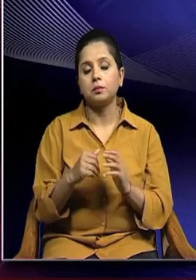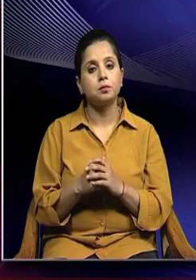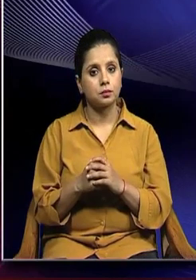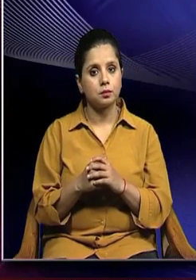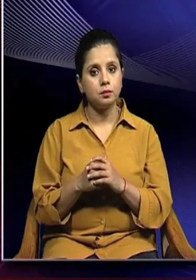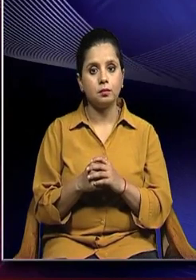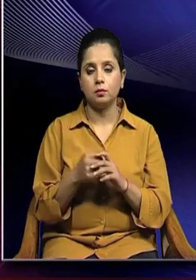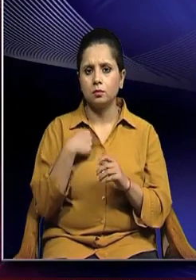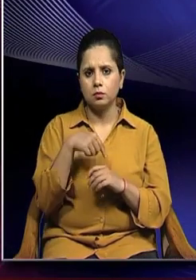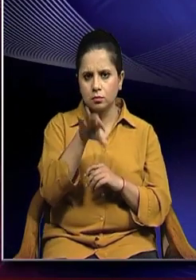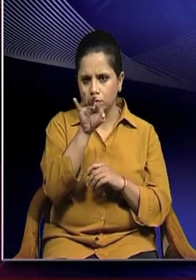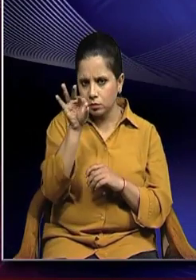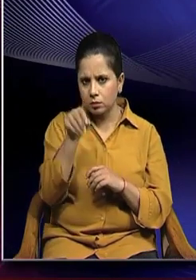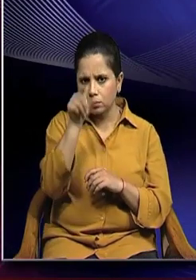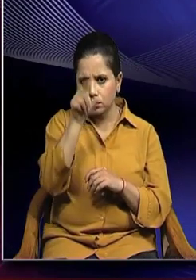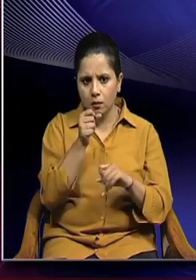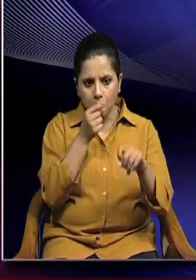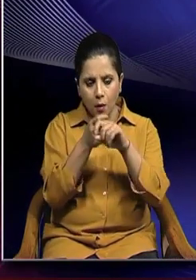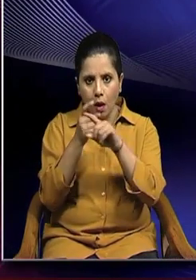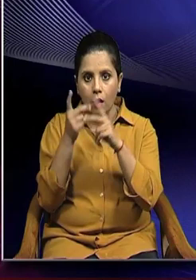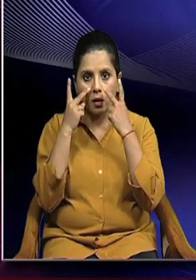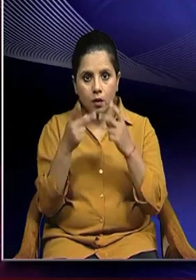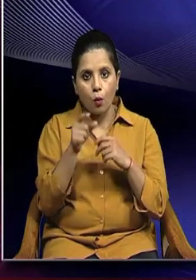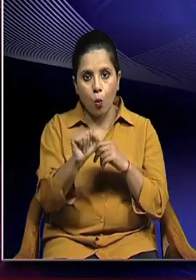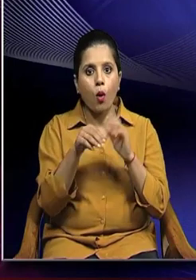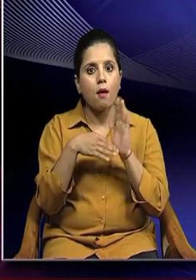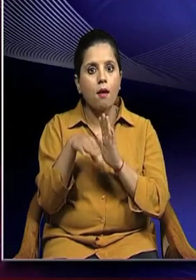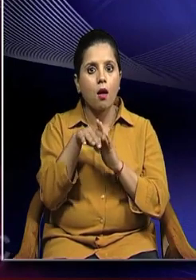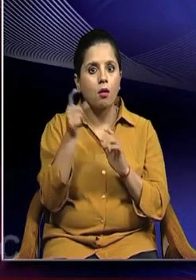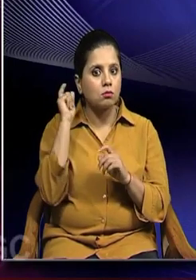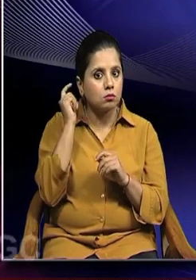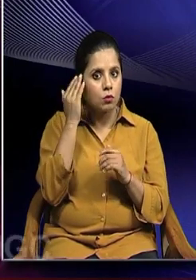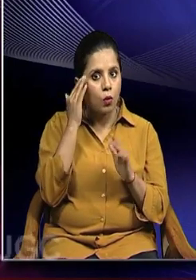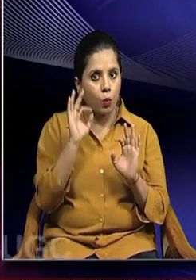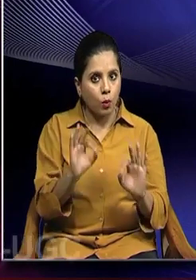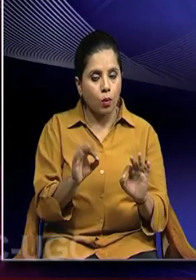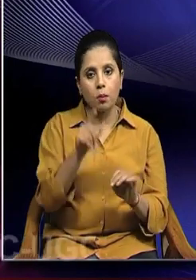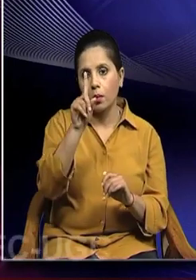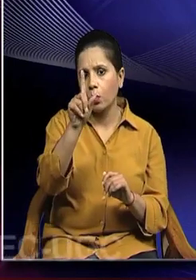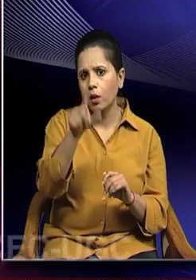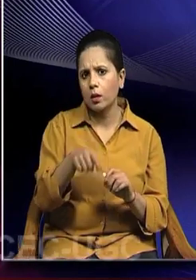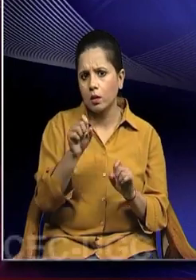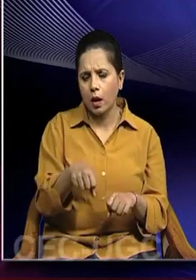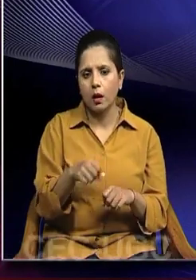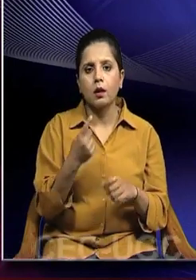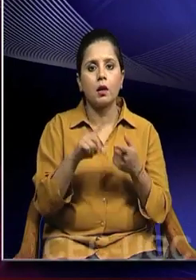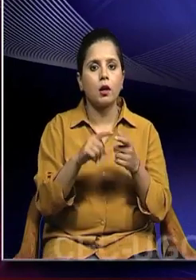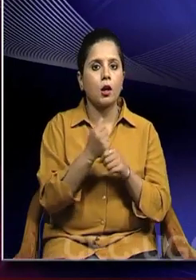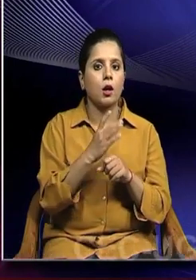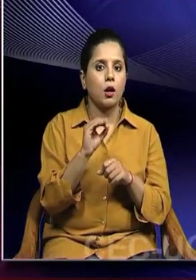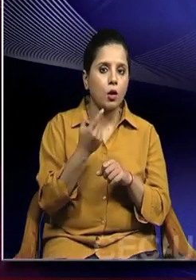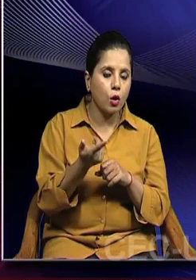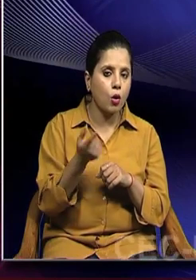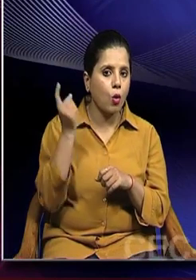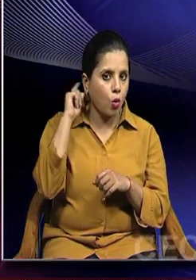We classify people on the basis of their level of consciousness. One can be ego conscious, one can